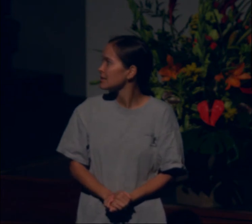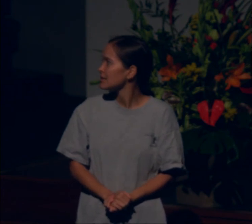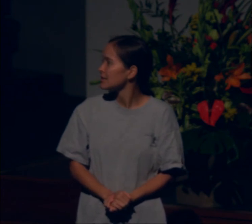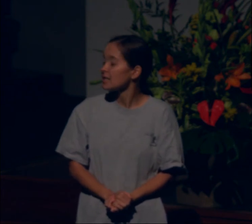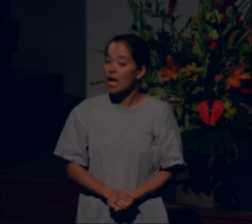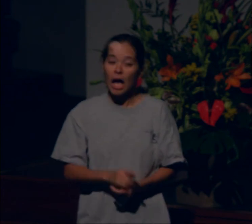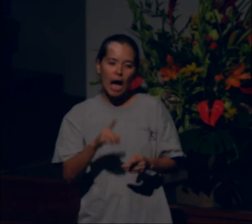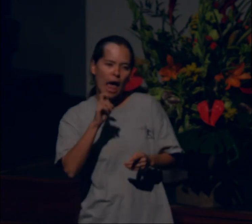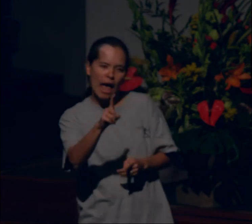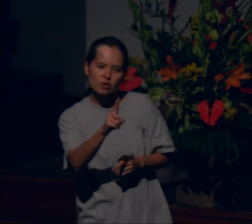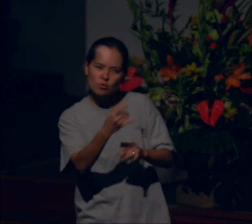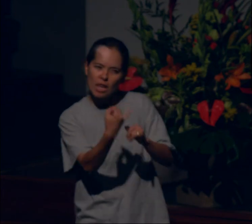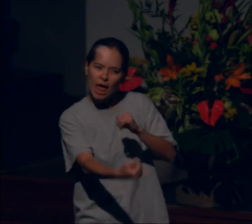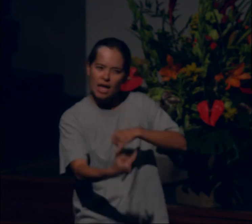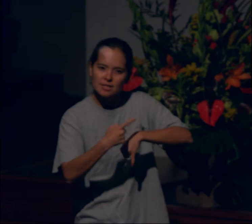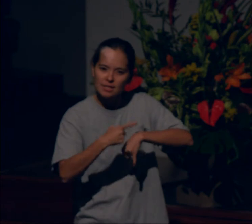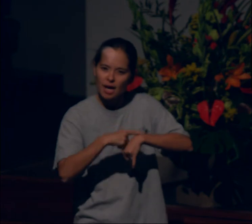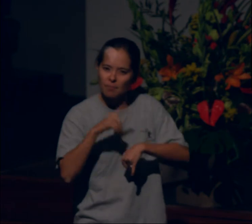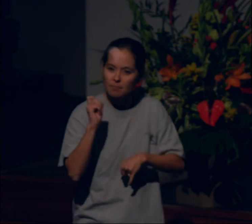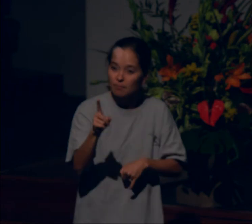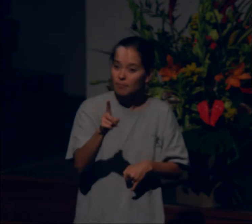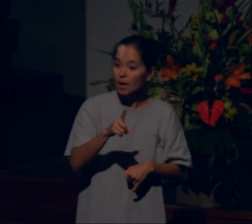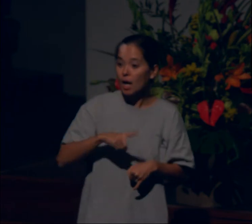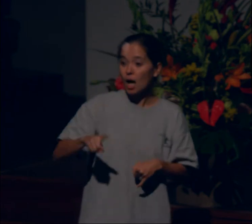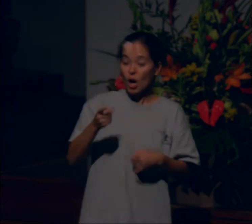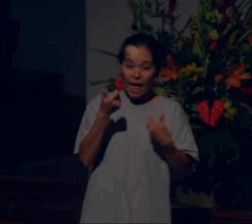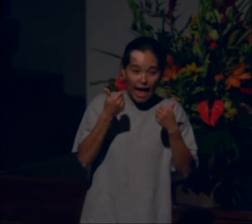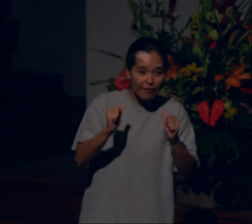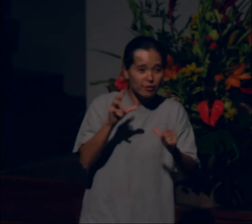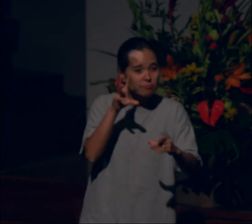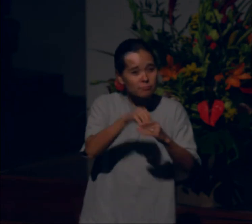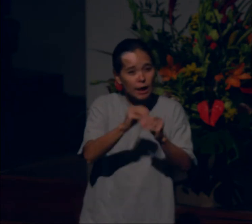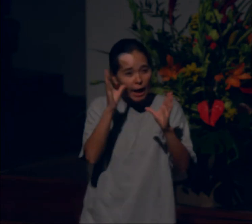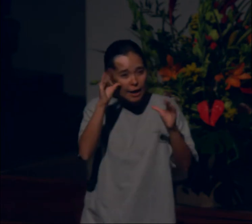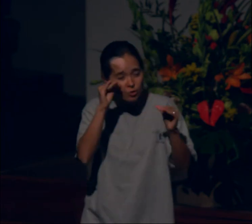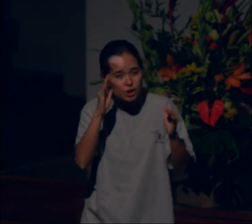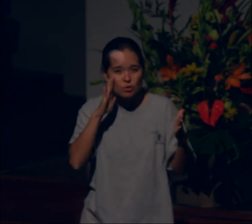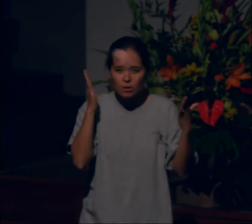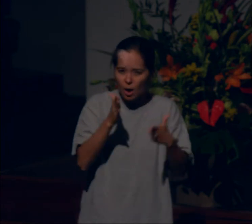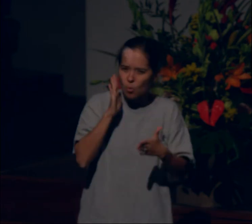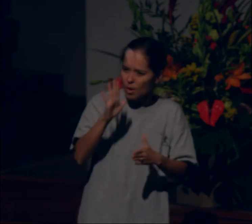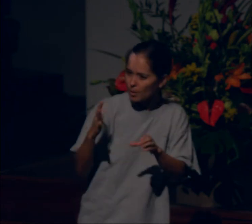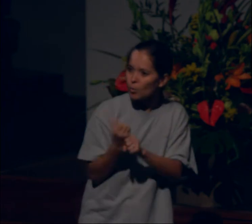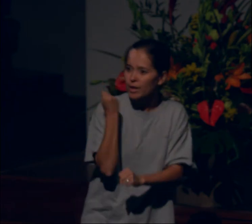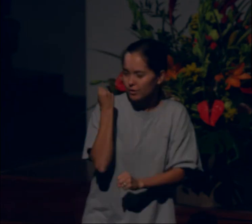I'll ask you one last time. If you put your effort and concentration, we're going to be winners.